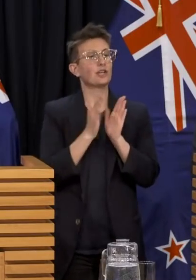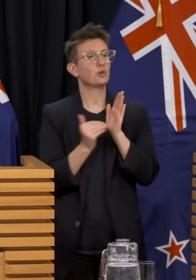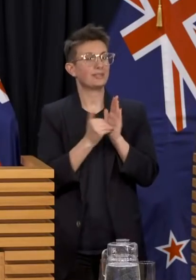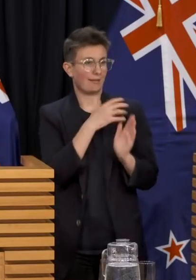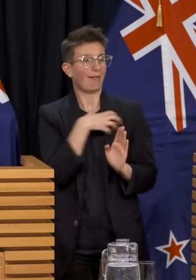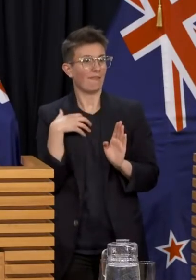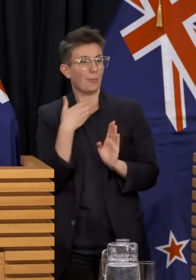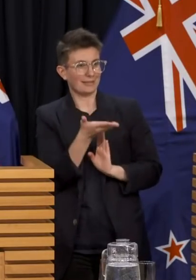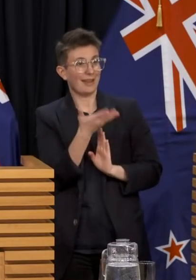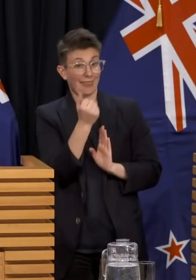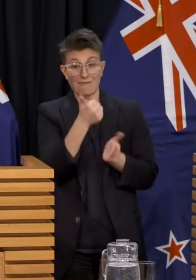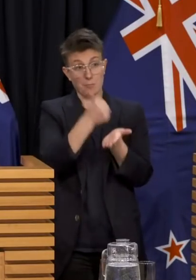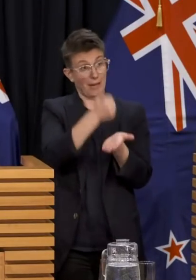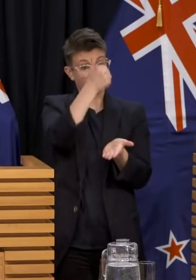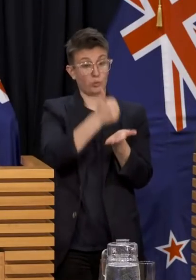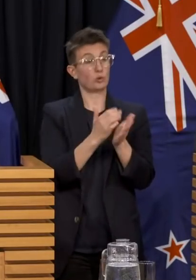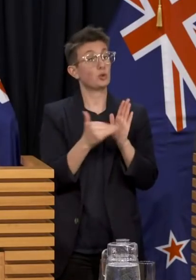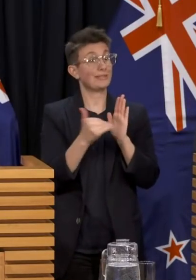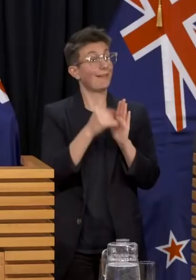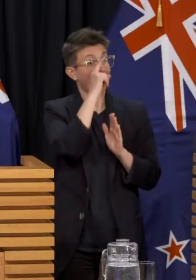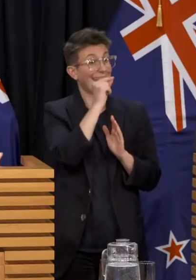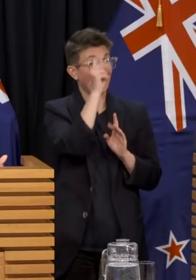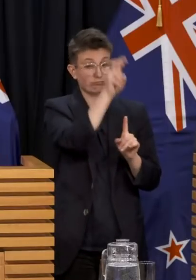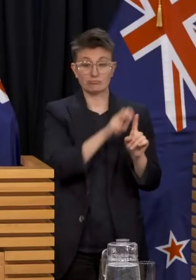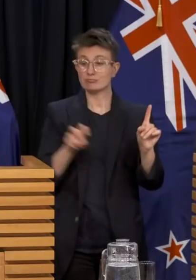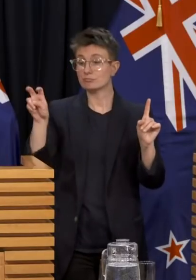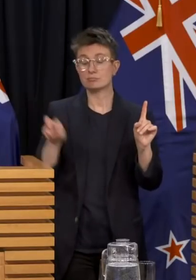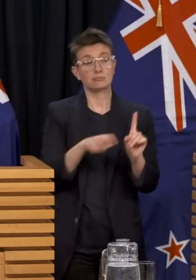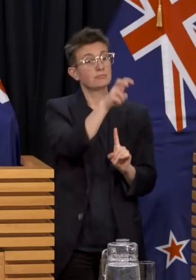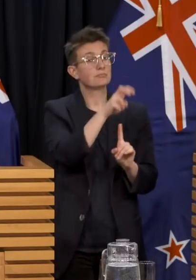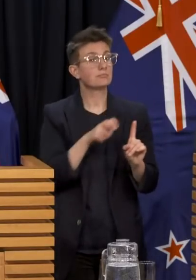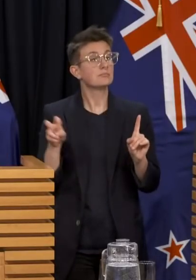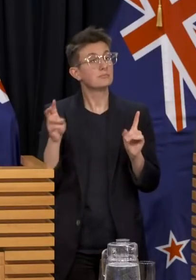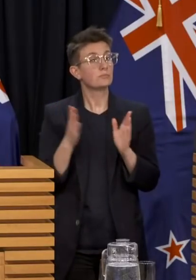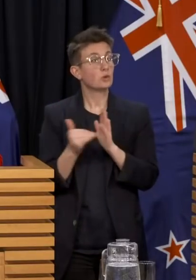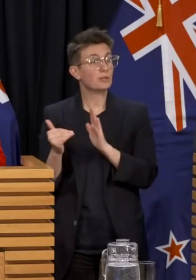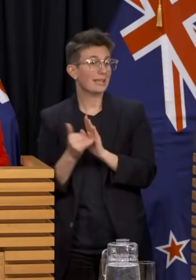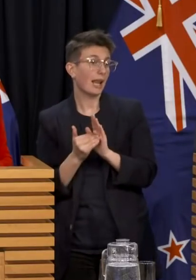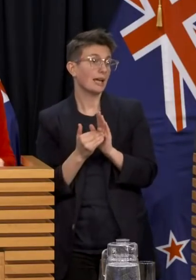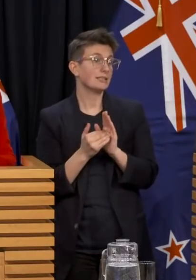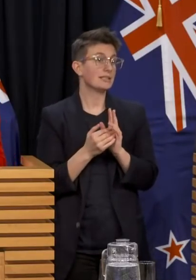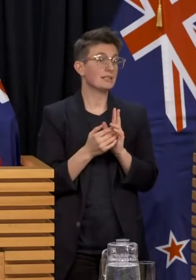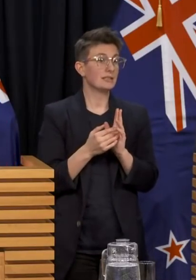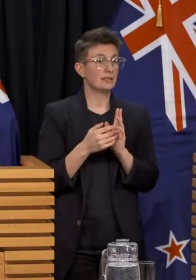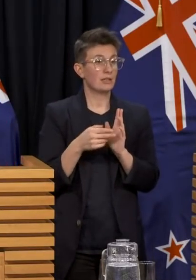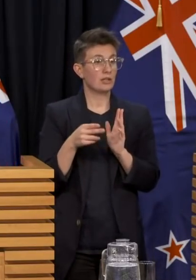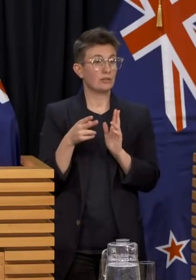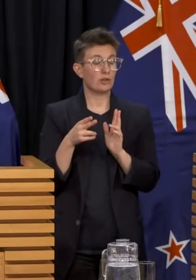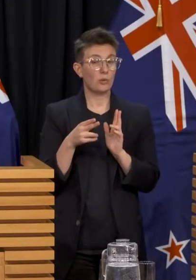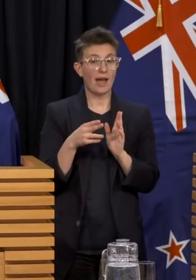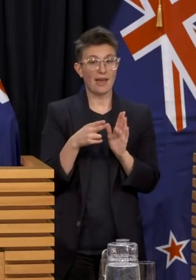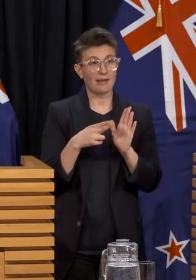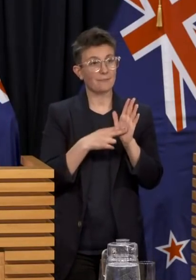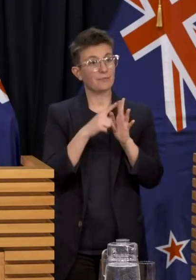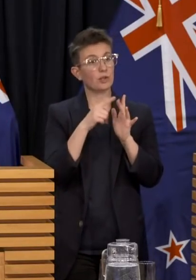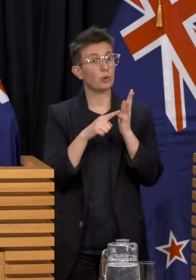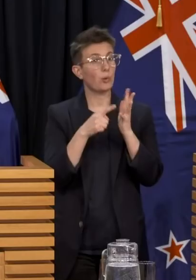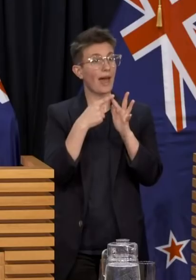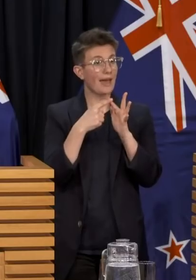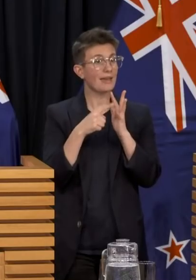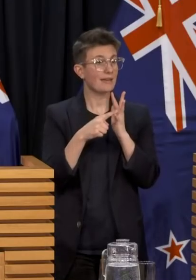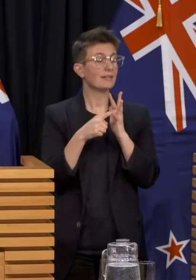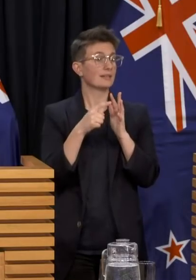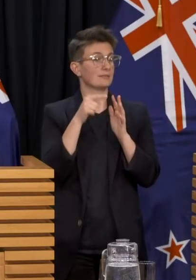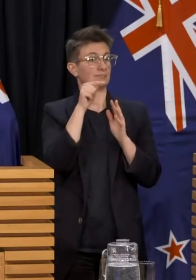move between New Zealand and either the Cook Islands or, say, Niue. Tokelau is a bit of an exception because, of course, you can only travel